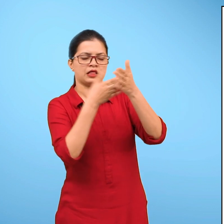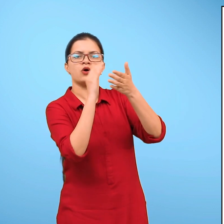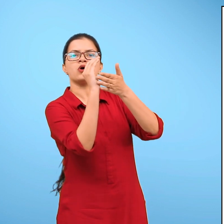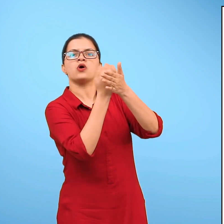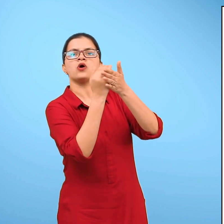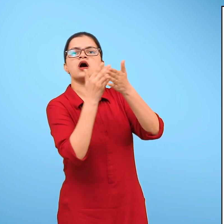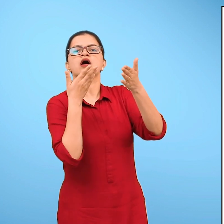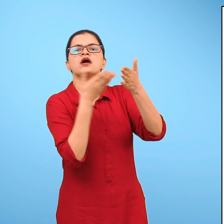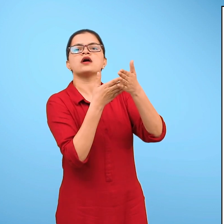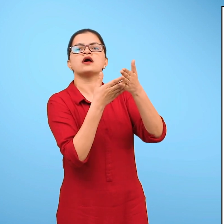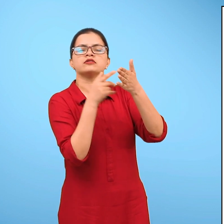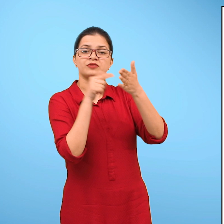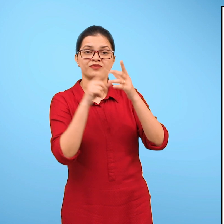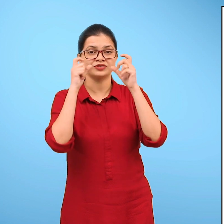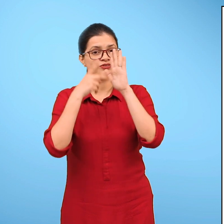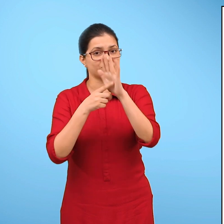Hollow space of the other bone.